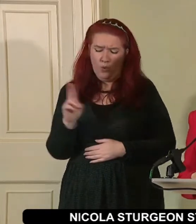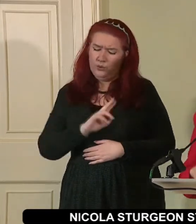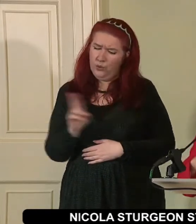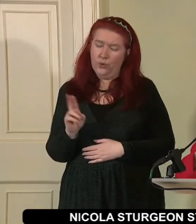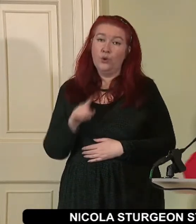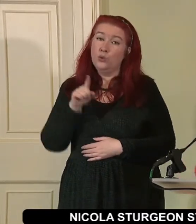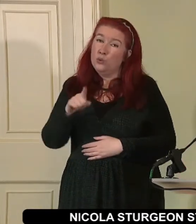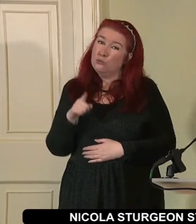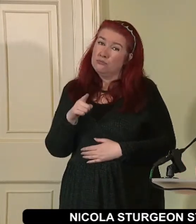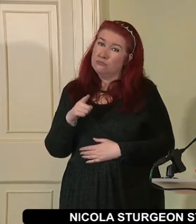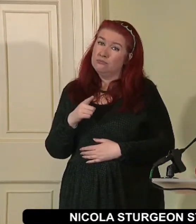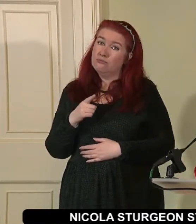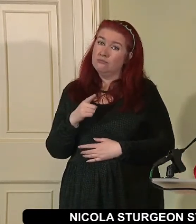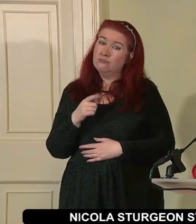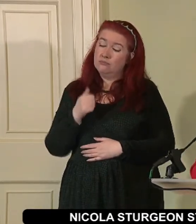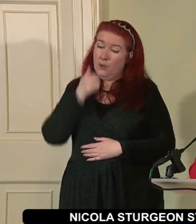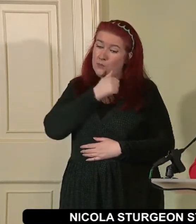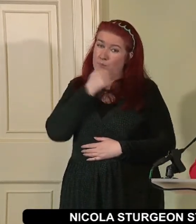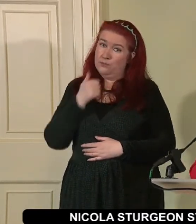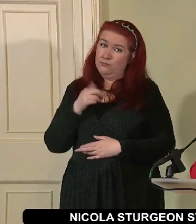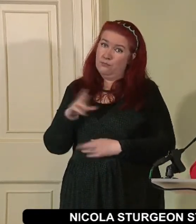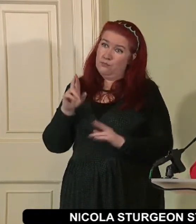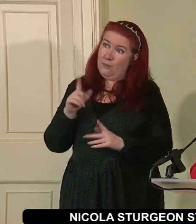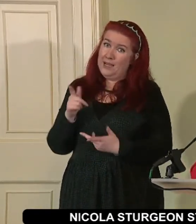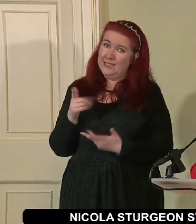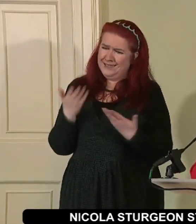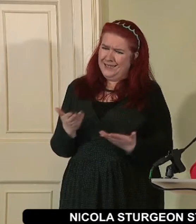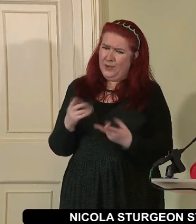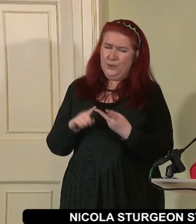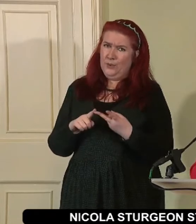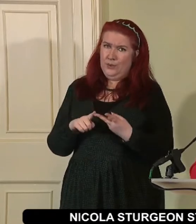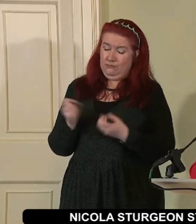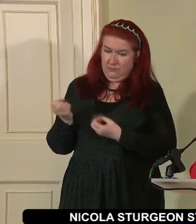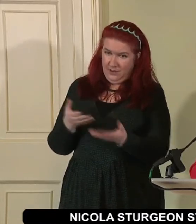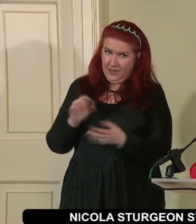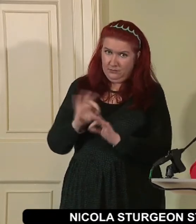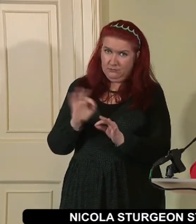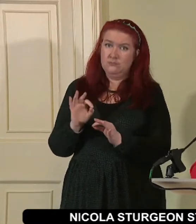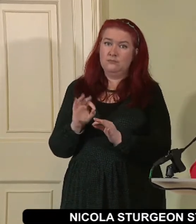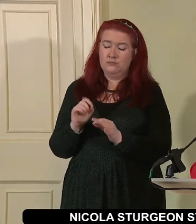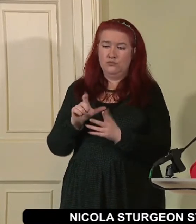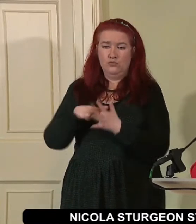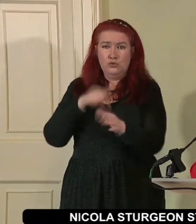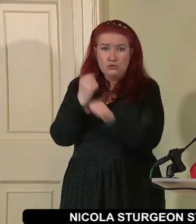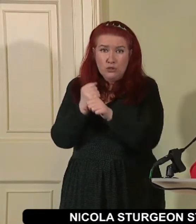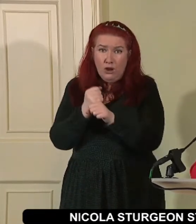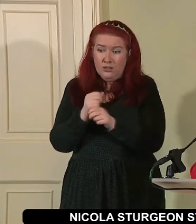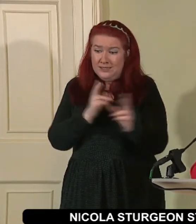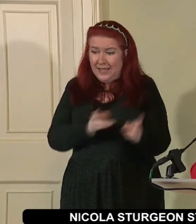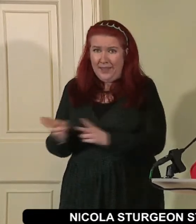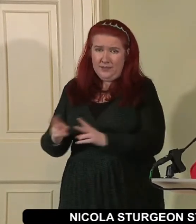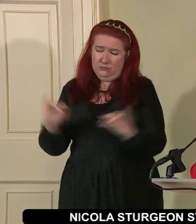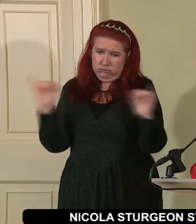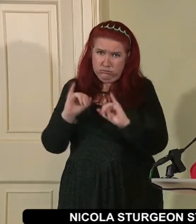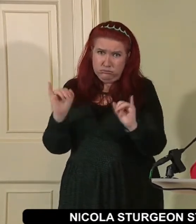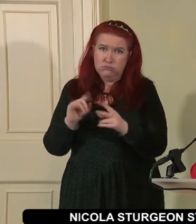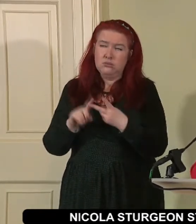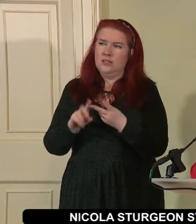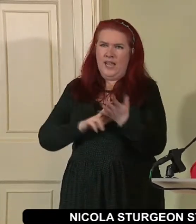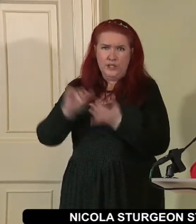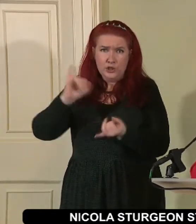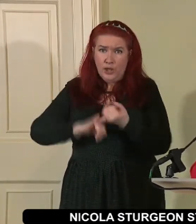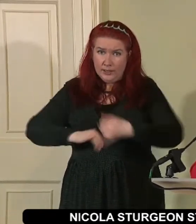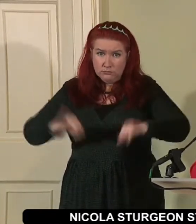you didn't deliver it. The NHS is in a pretty perilous state. Drug deaths have been catastrophic. When you look back, do you